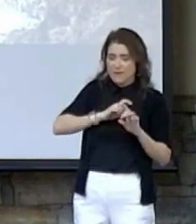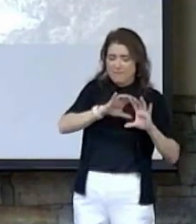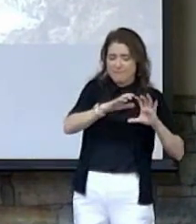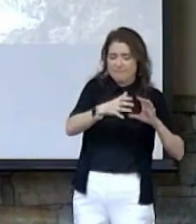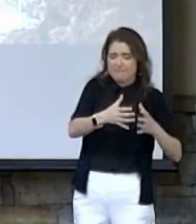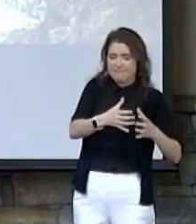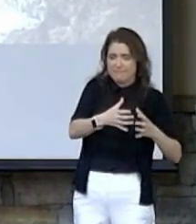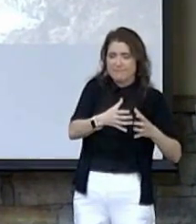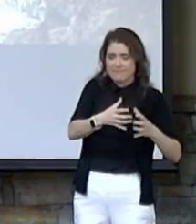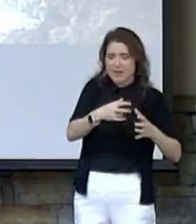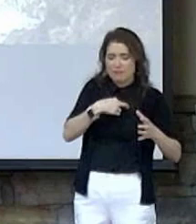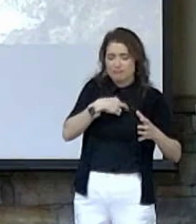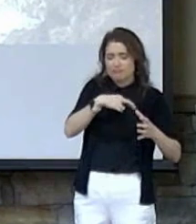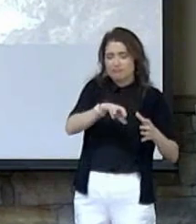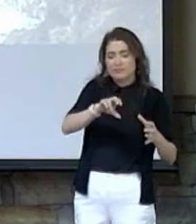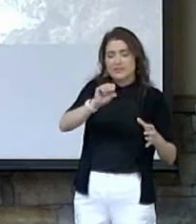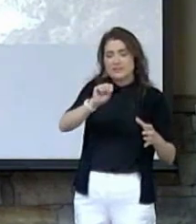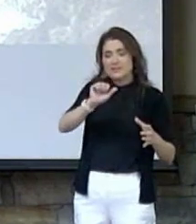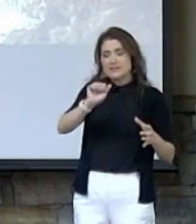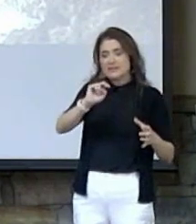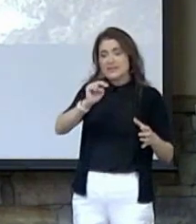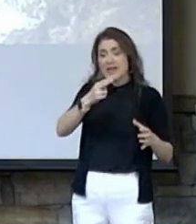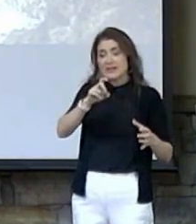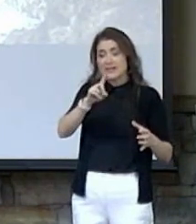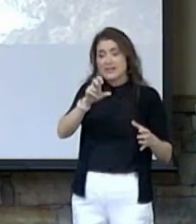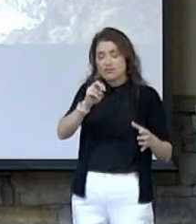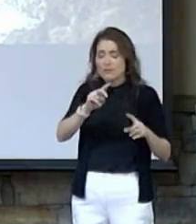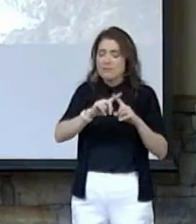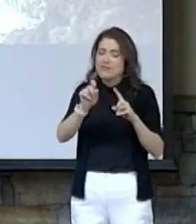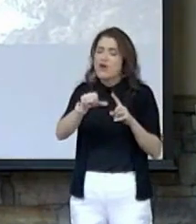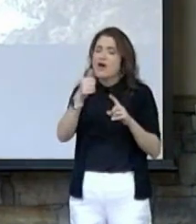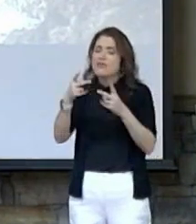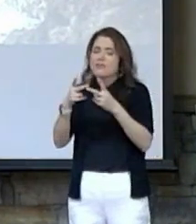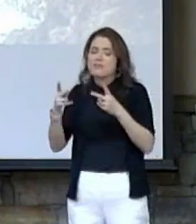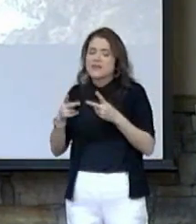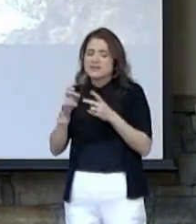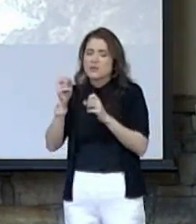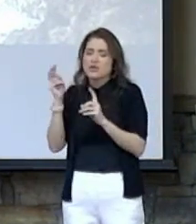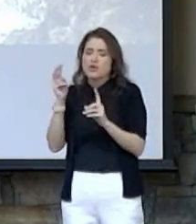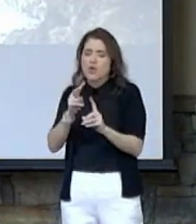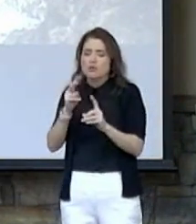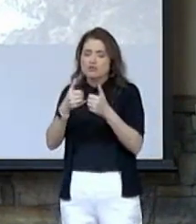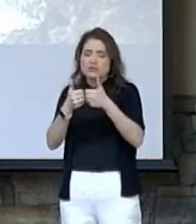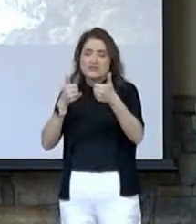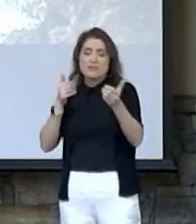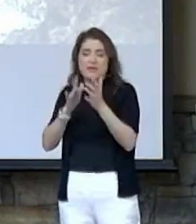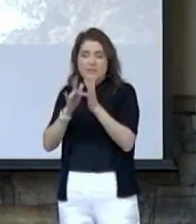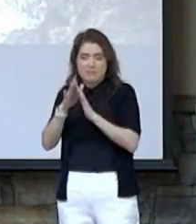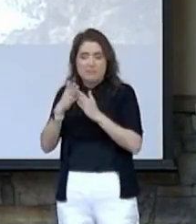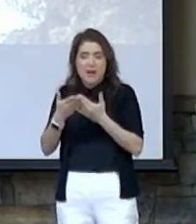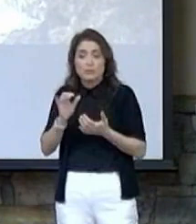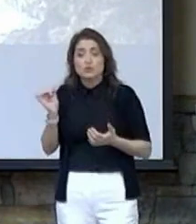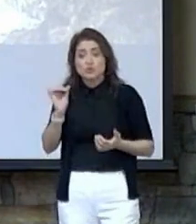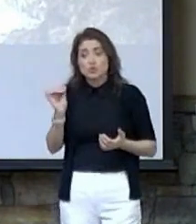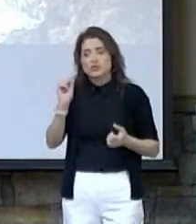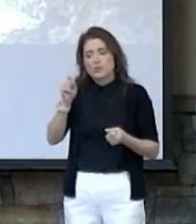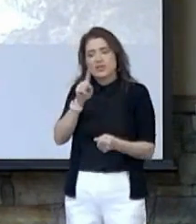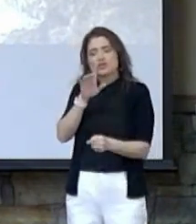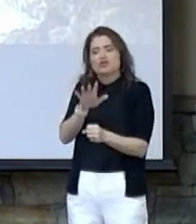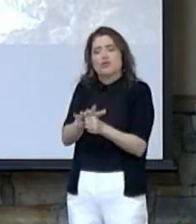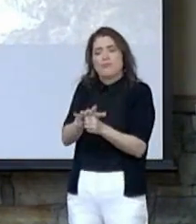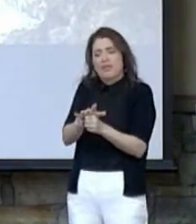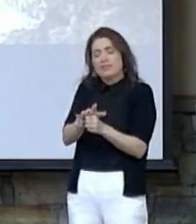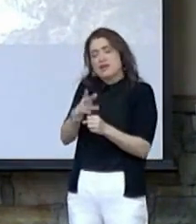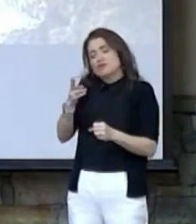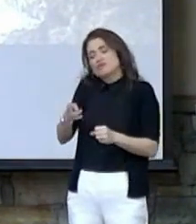it. But there are other places we can go to outside of Scripture to determine the historical accuracy